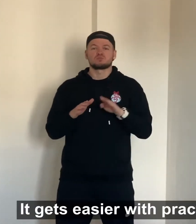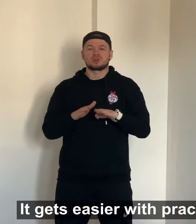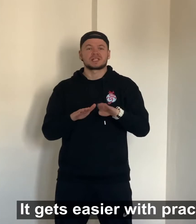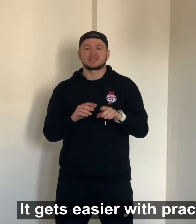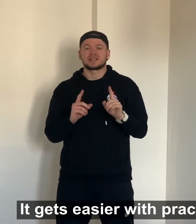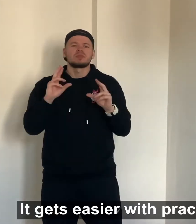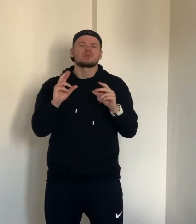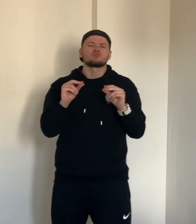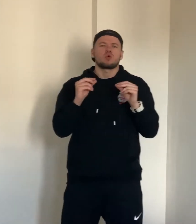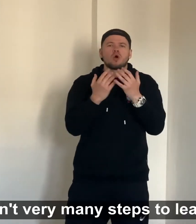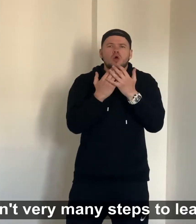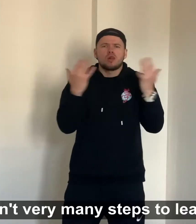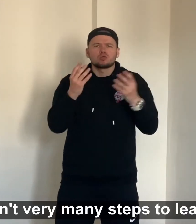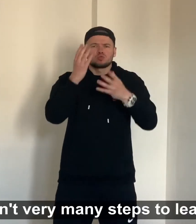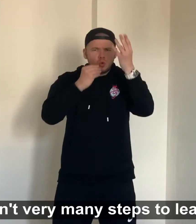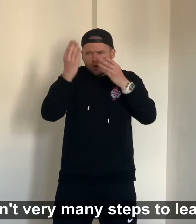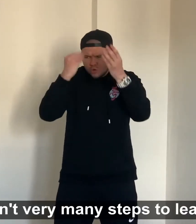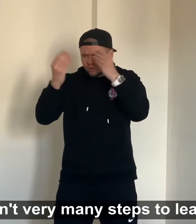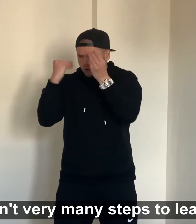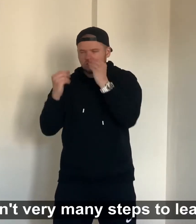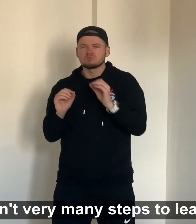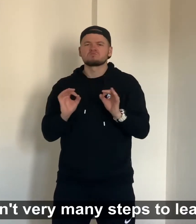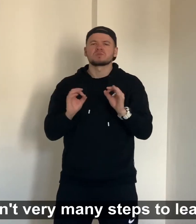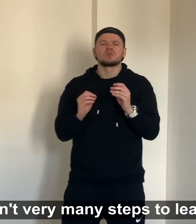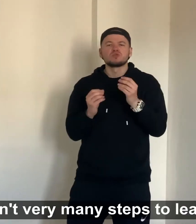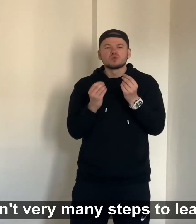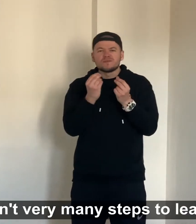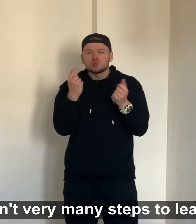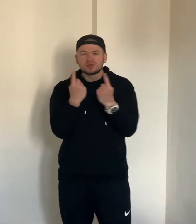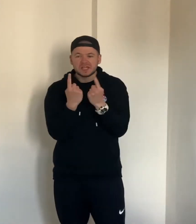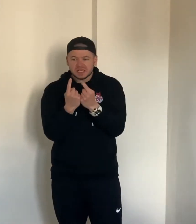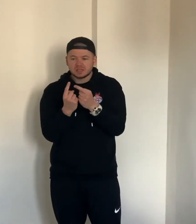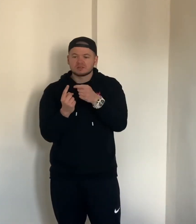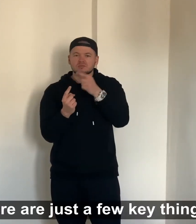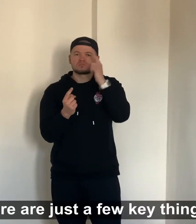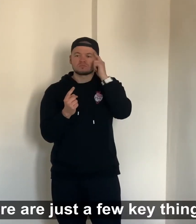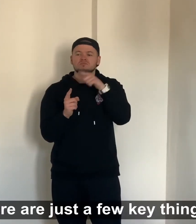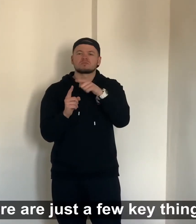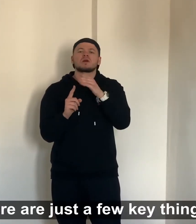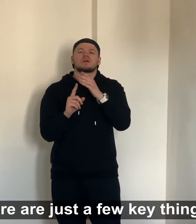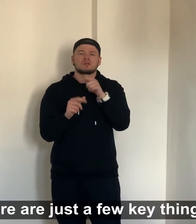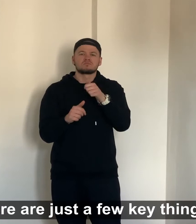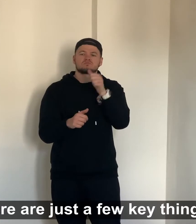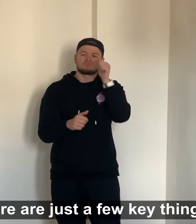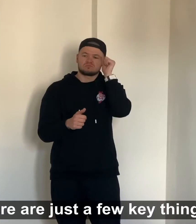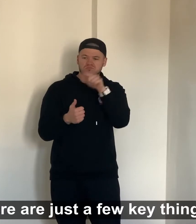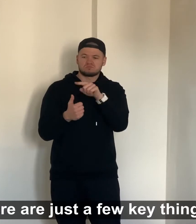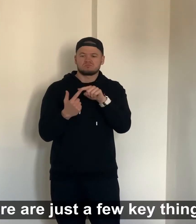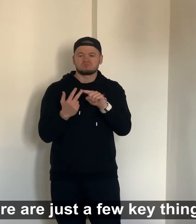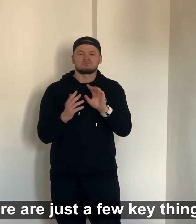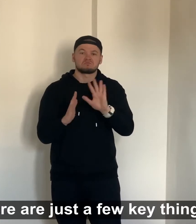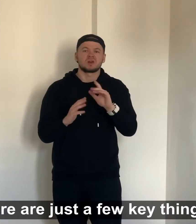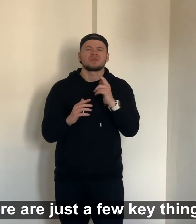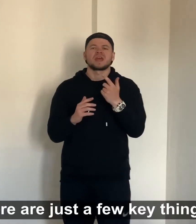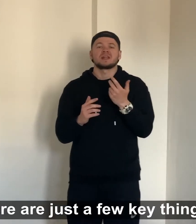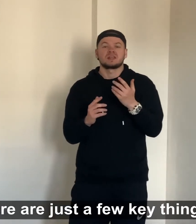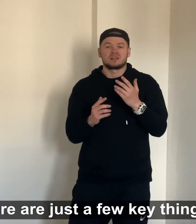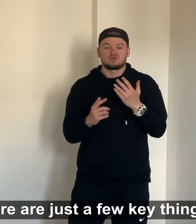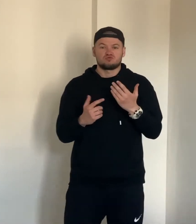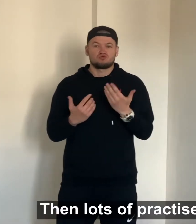practice. There aren't very many steps to learn with waving. There are just a few things to learn. Then lots